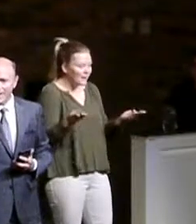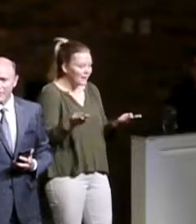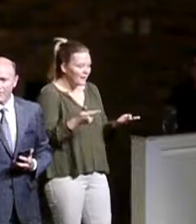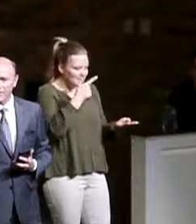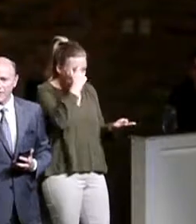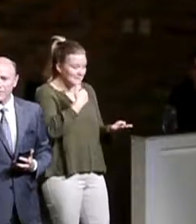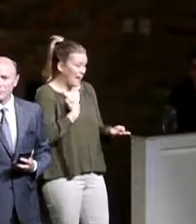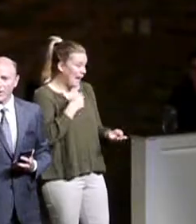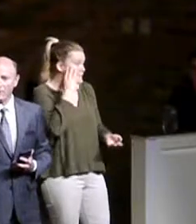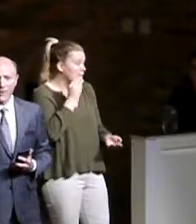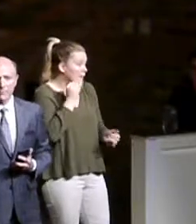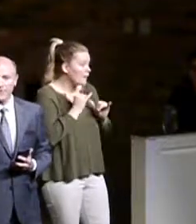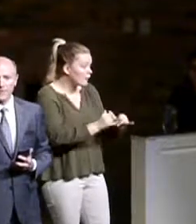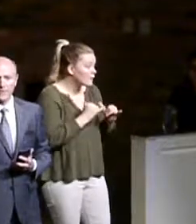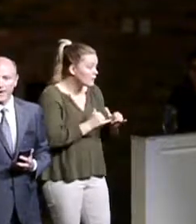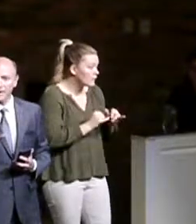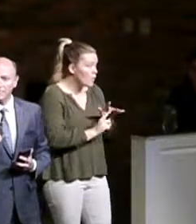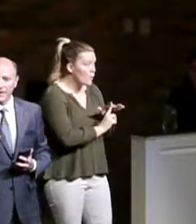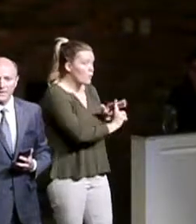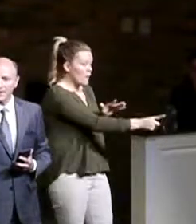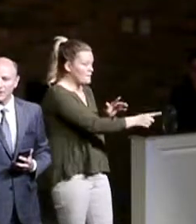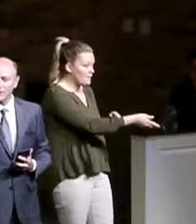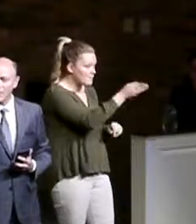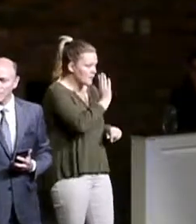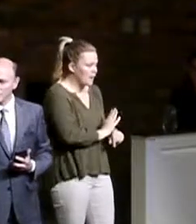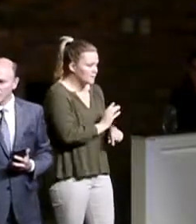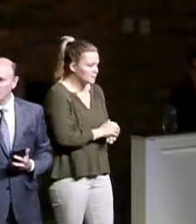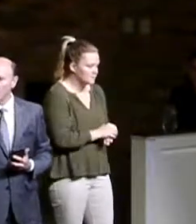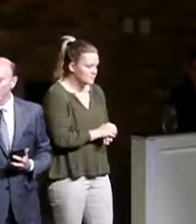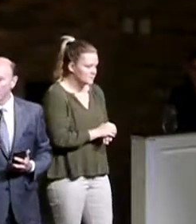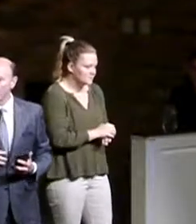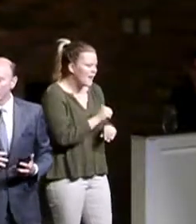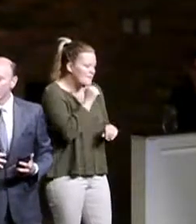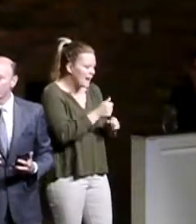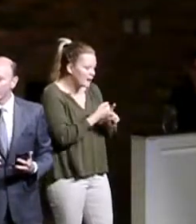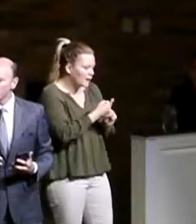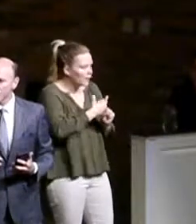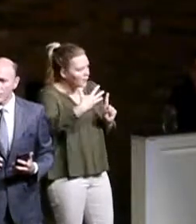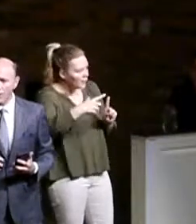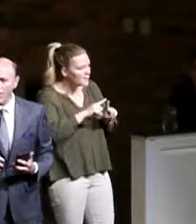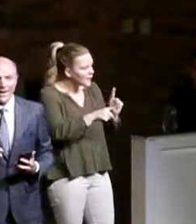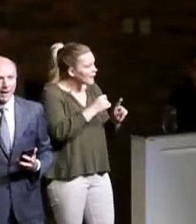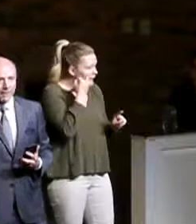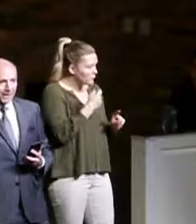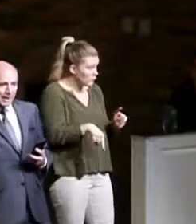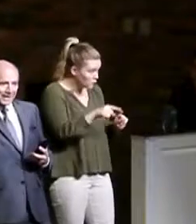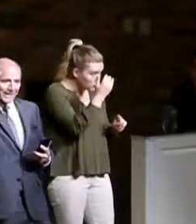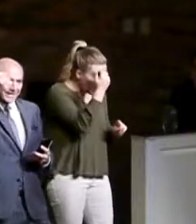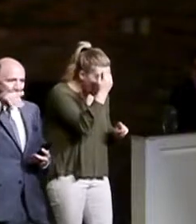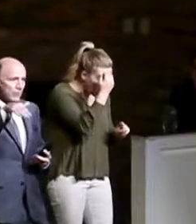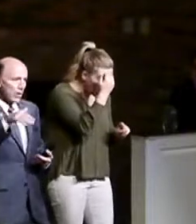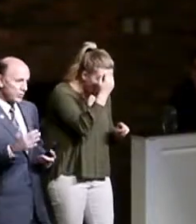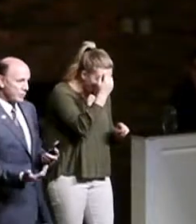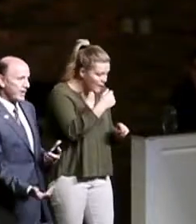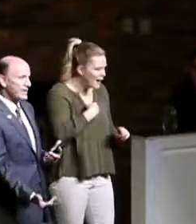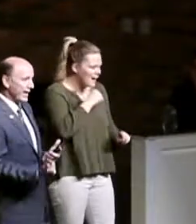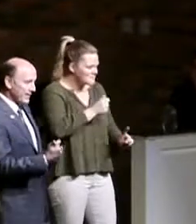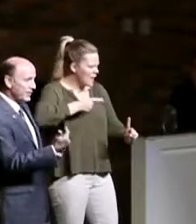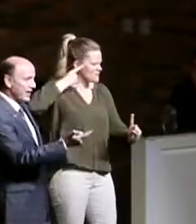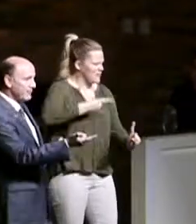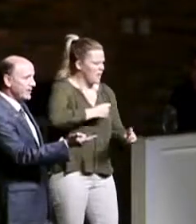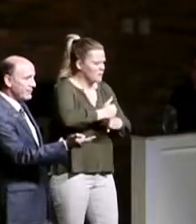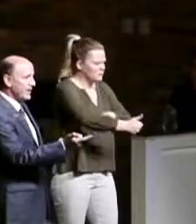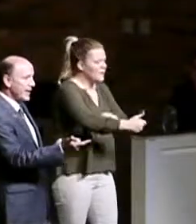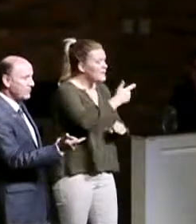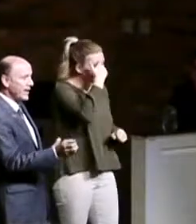been there, running from God. Not going to take much time with this, but you know, if that's where you are, and I'm not coming down on you because I